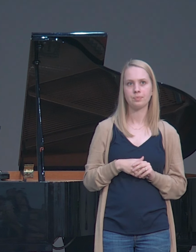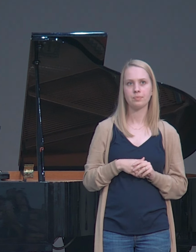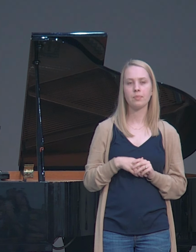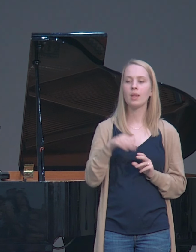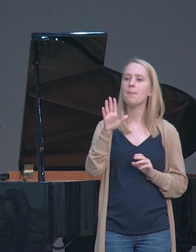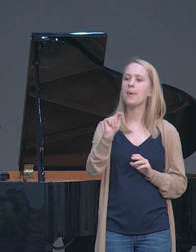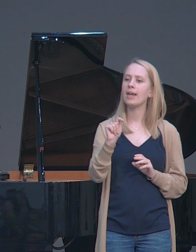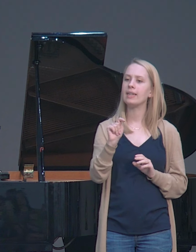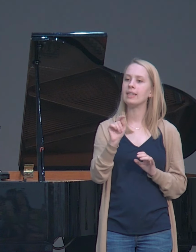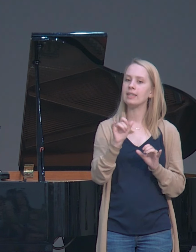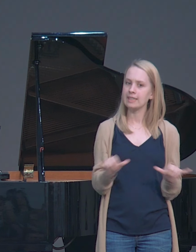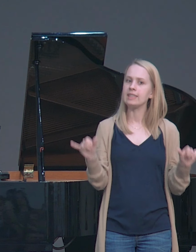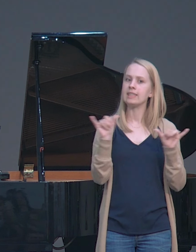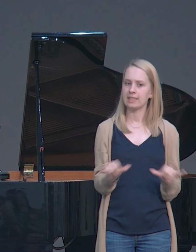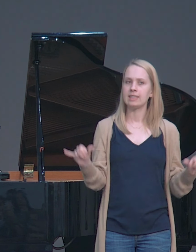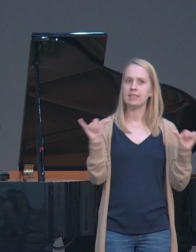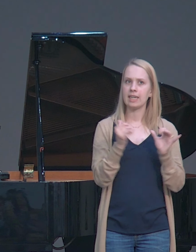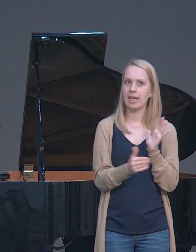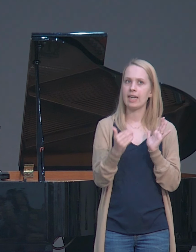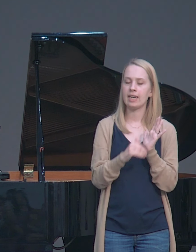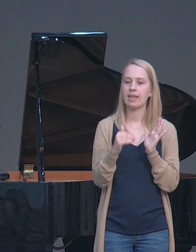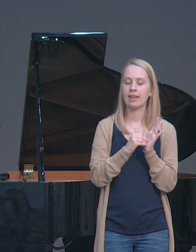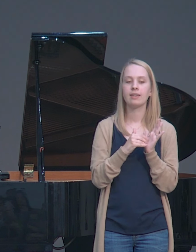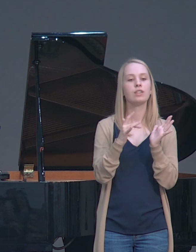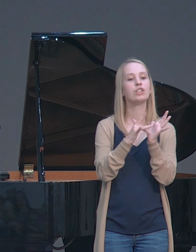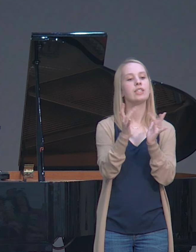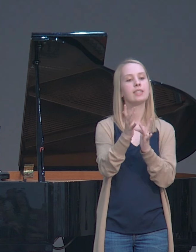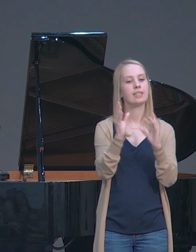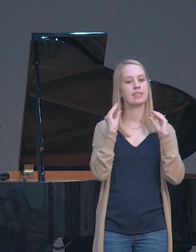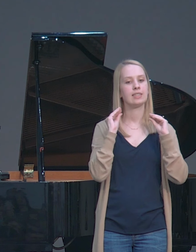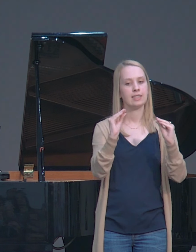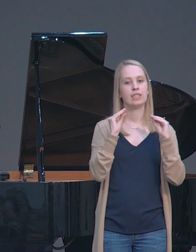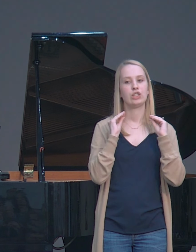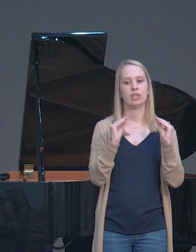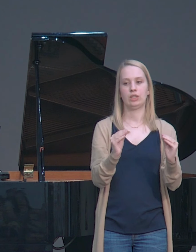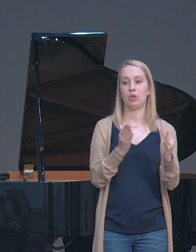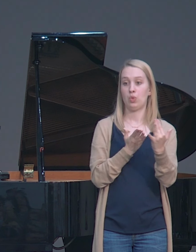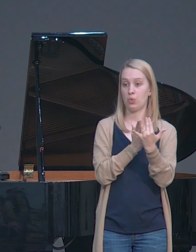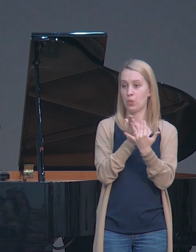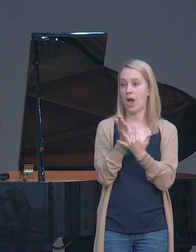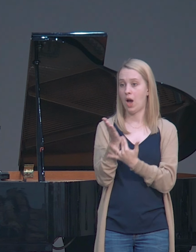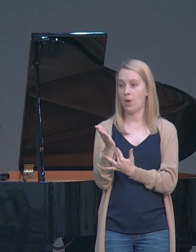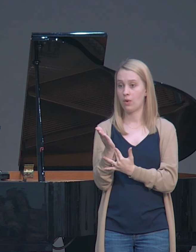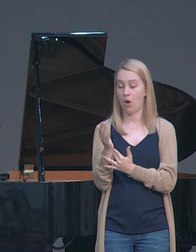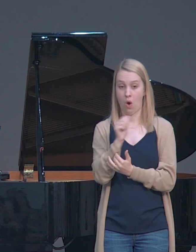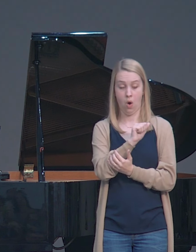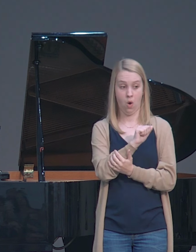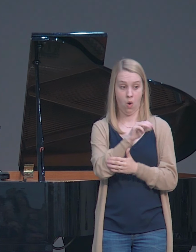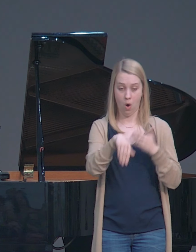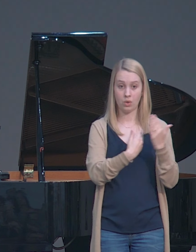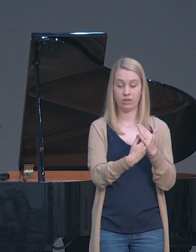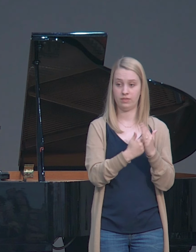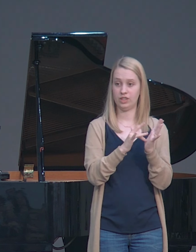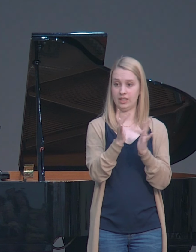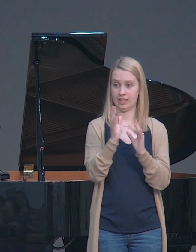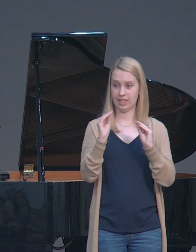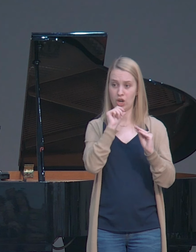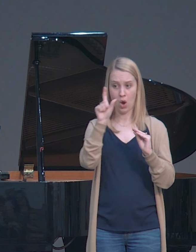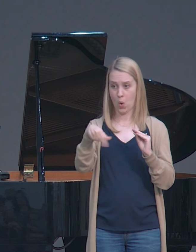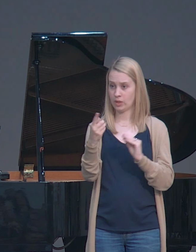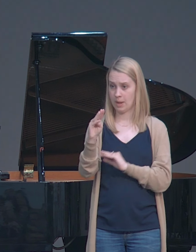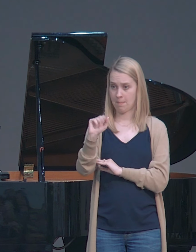But consistently, Jesus has been teaching throughout all of his teachings, not just here in Matthew